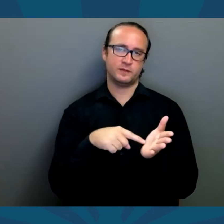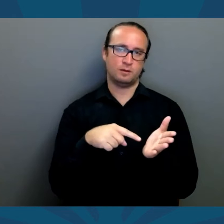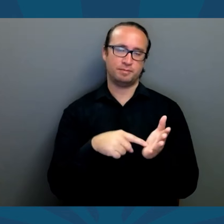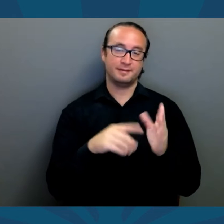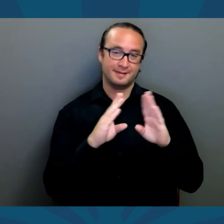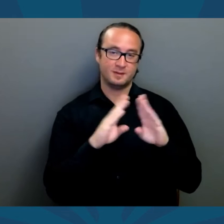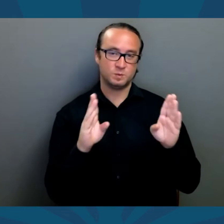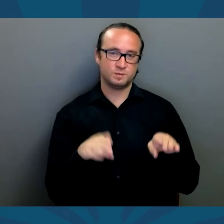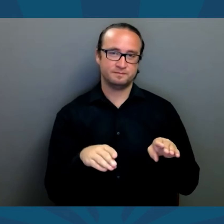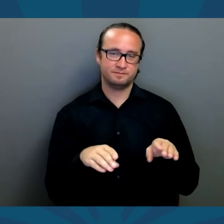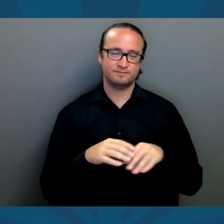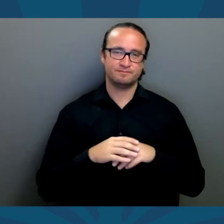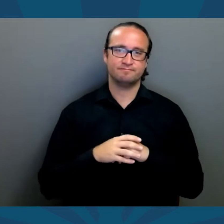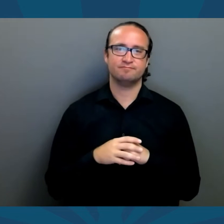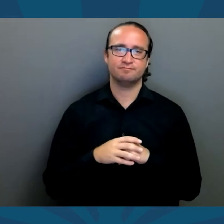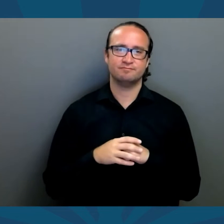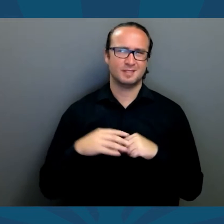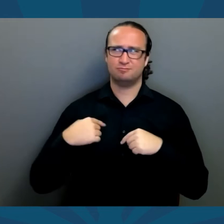housing.